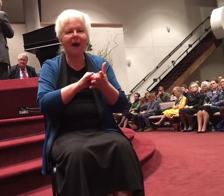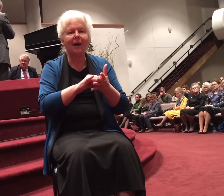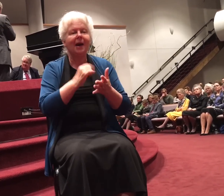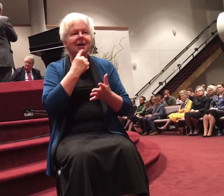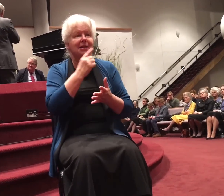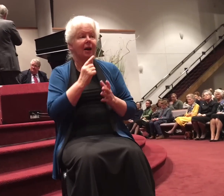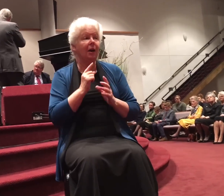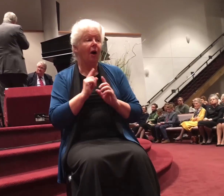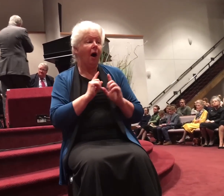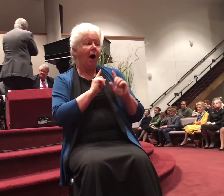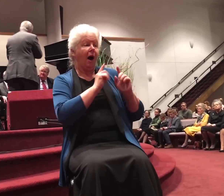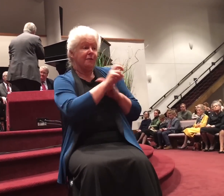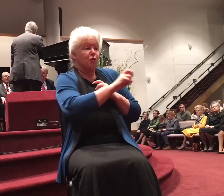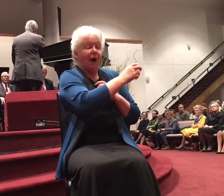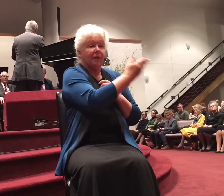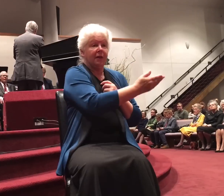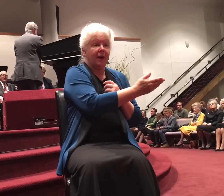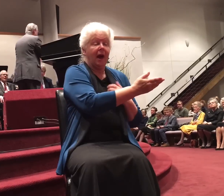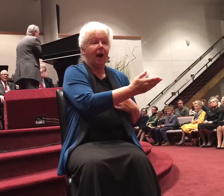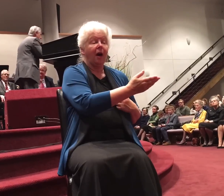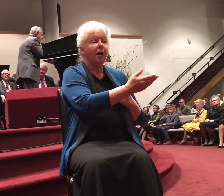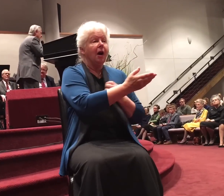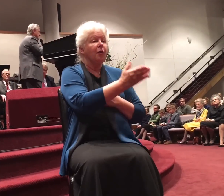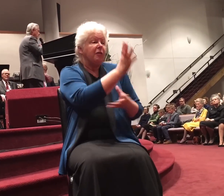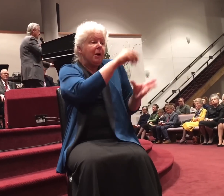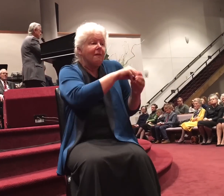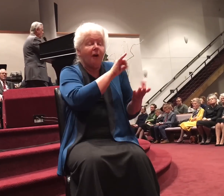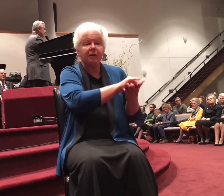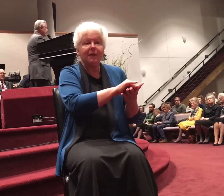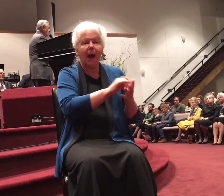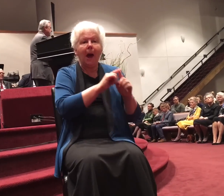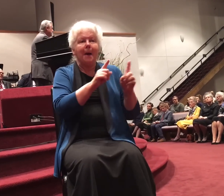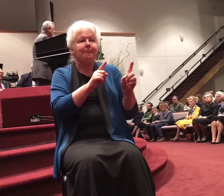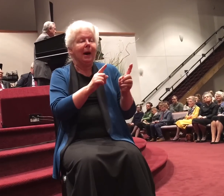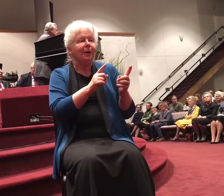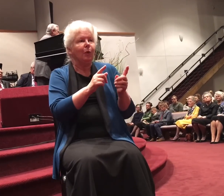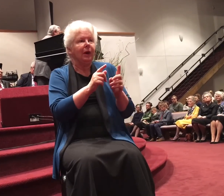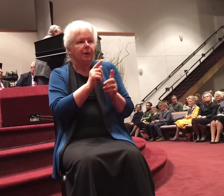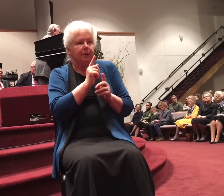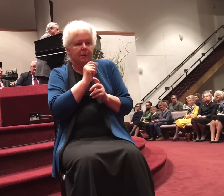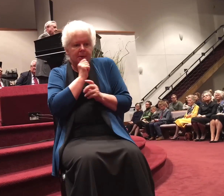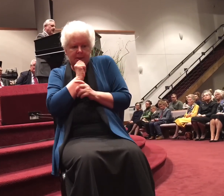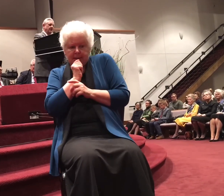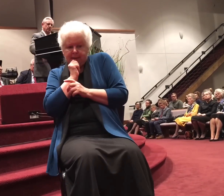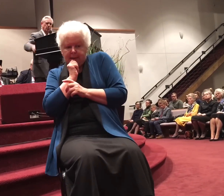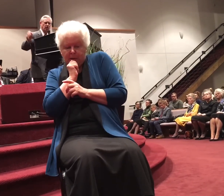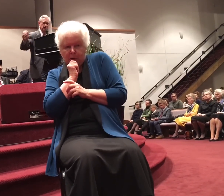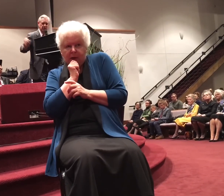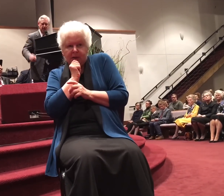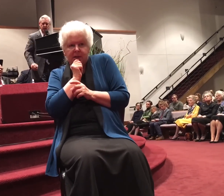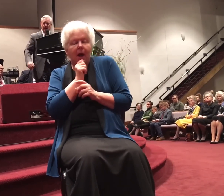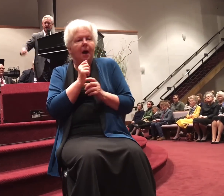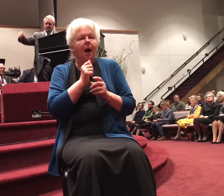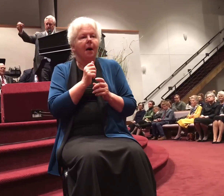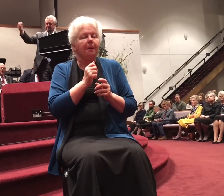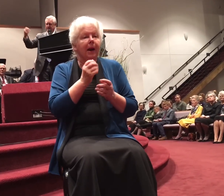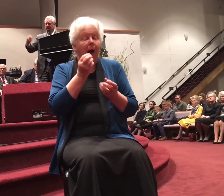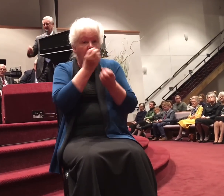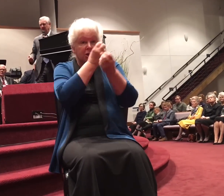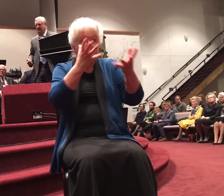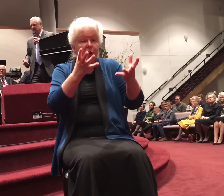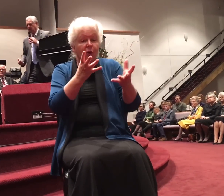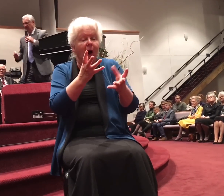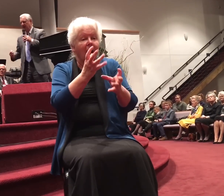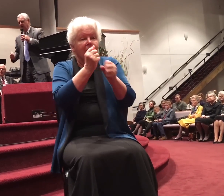you I've been there, you've been there, we've been part of it, but we don't even want to divulge the methods. But I do want you to know, I've